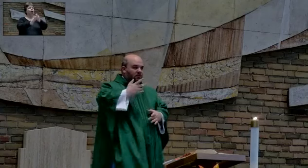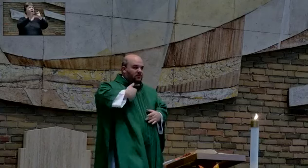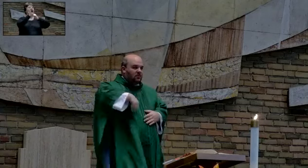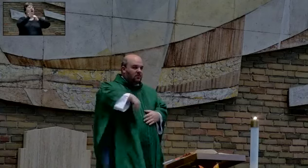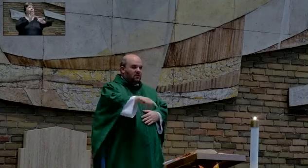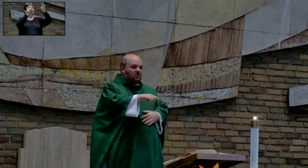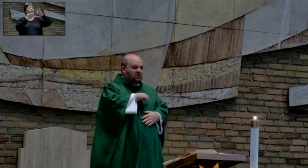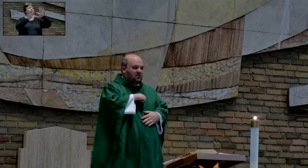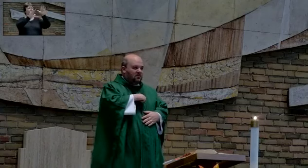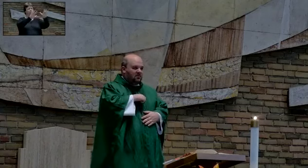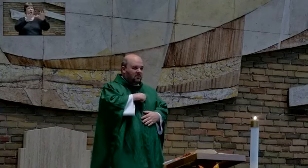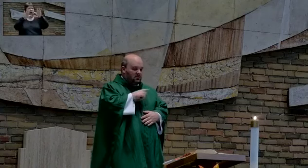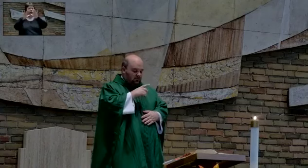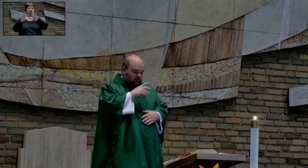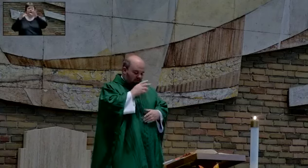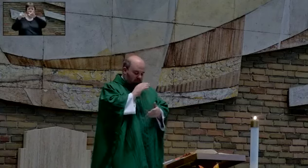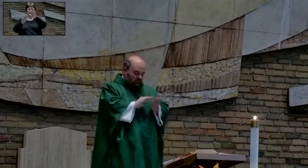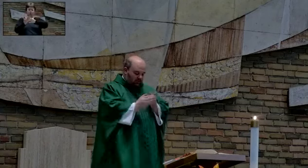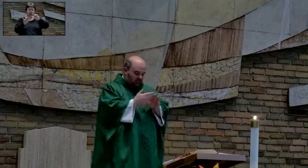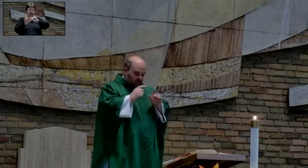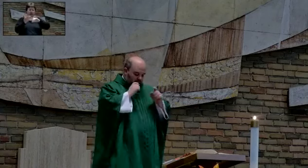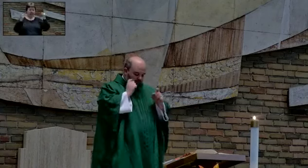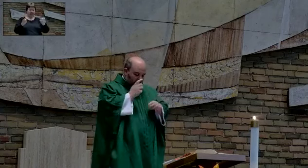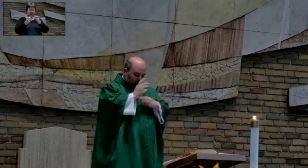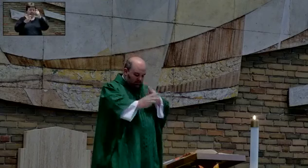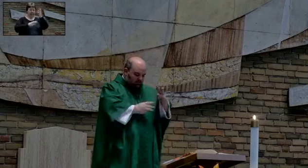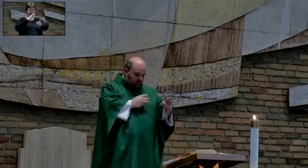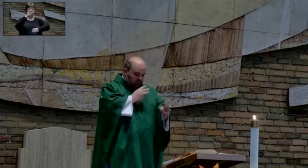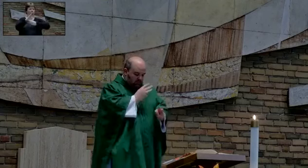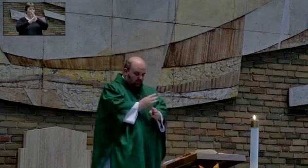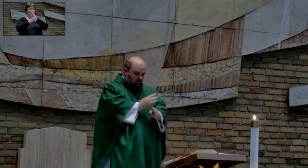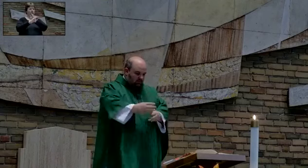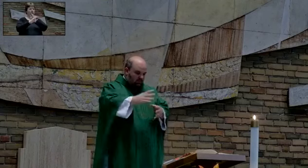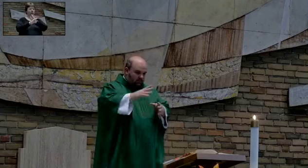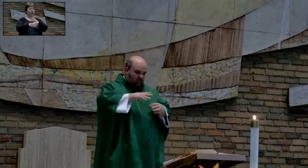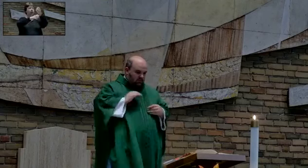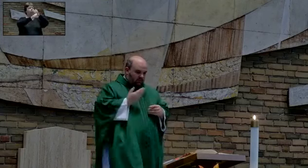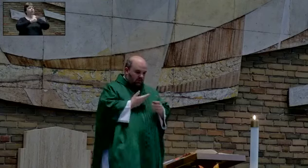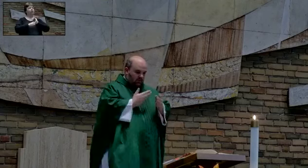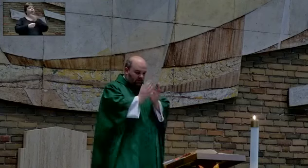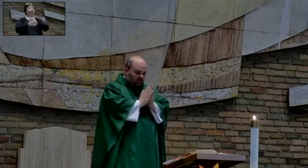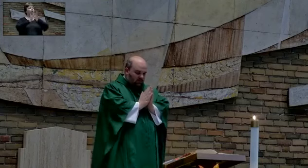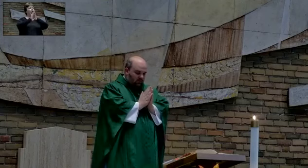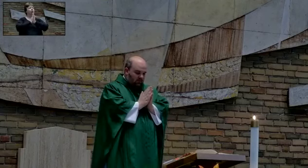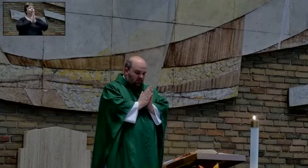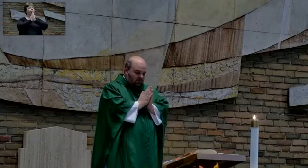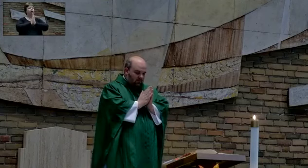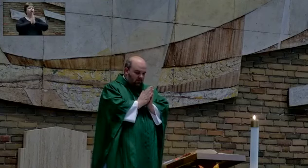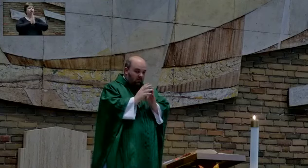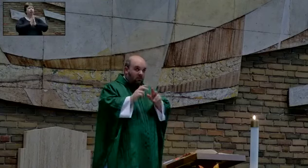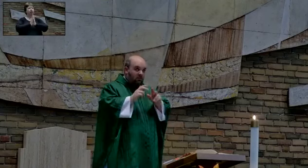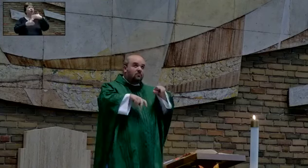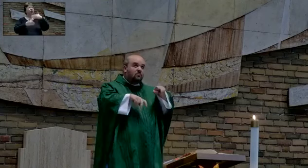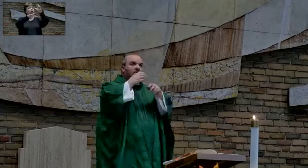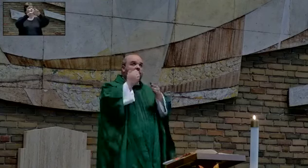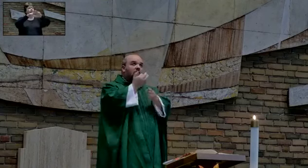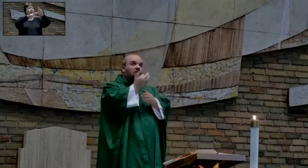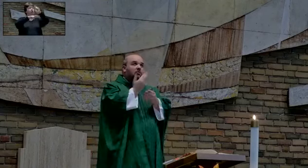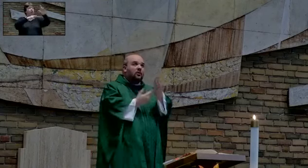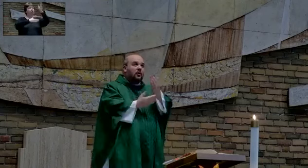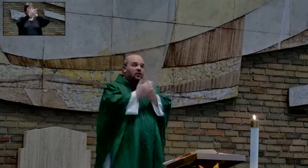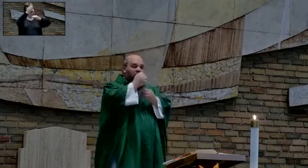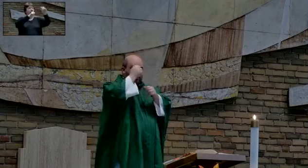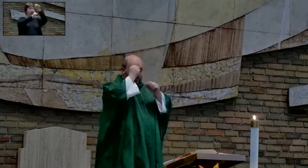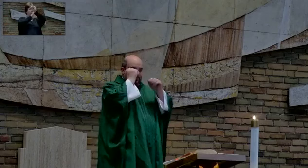have mercy on us. You take away the sins of the world, receive our prayer. You are seated at the